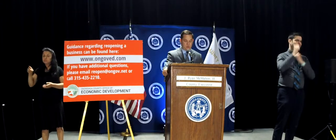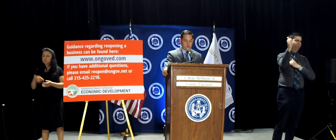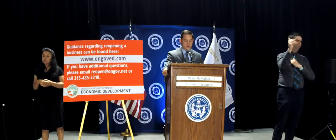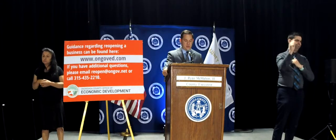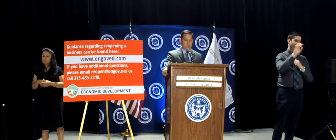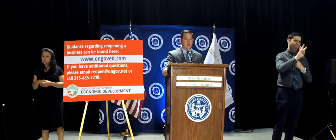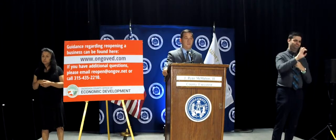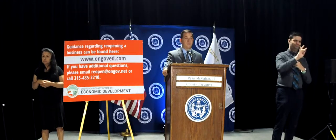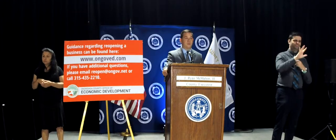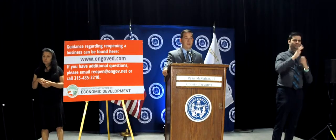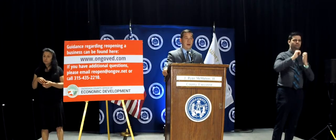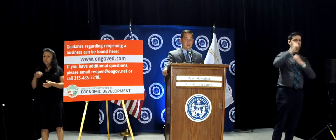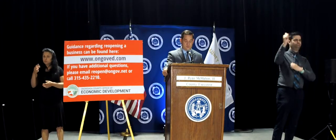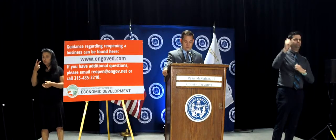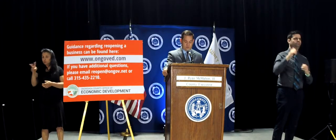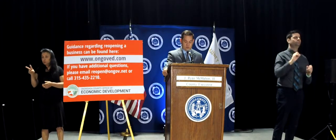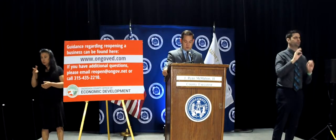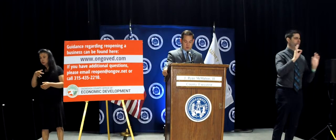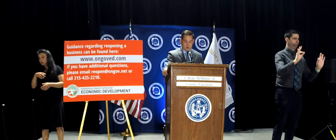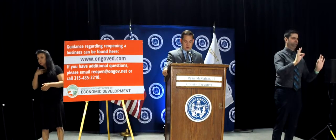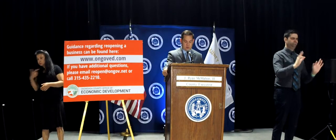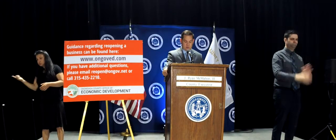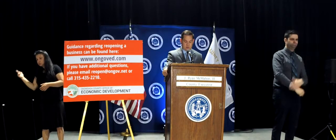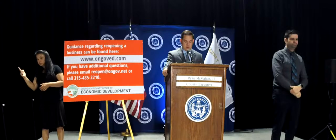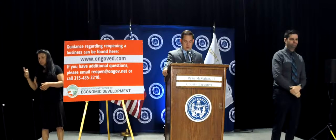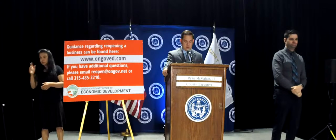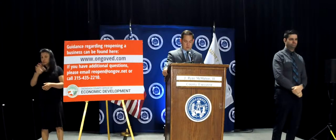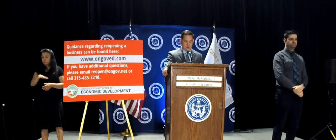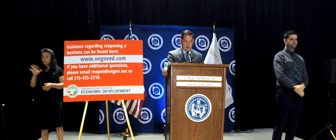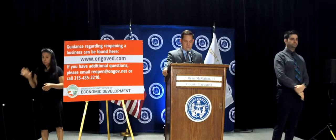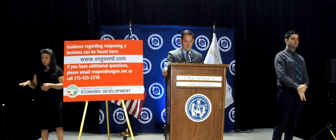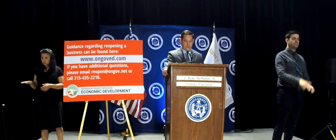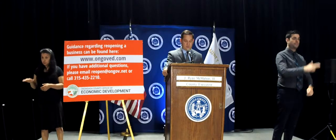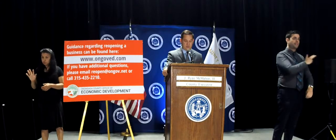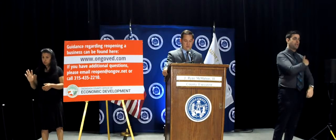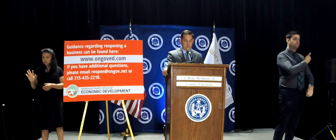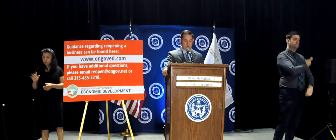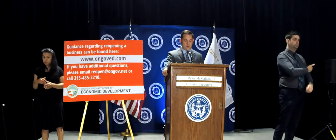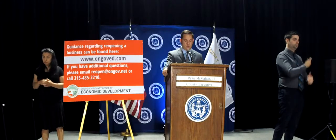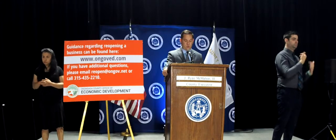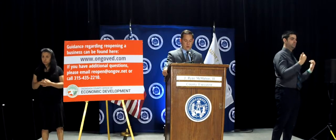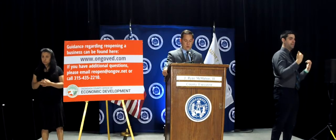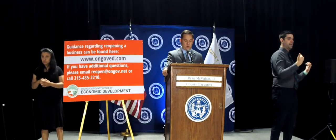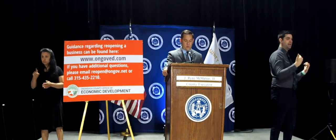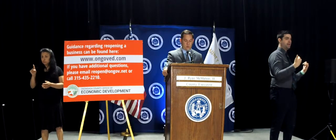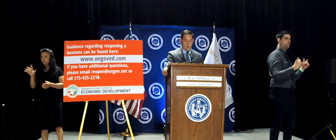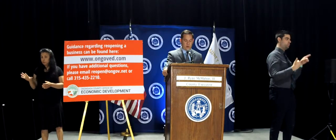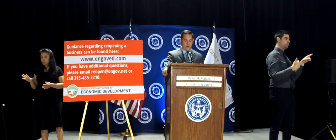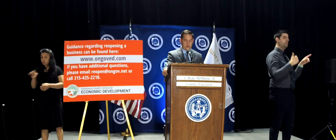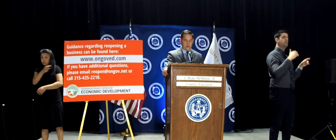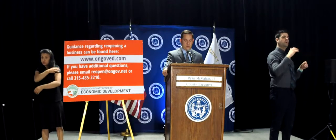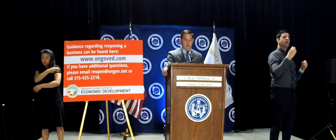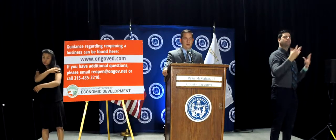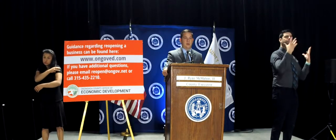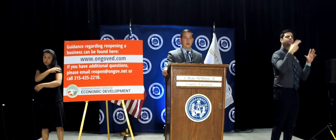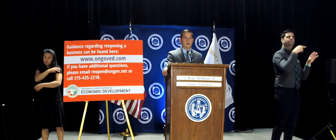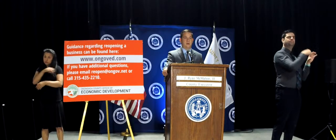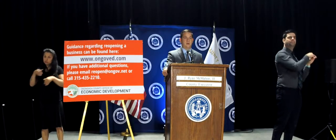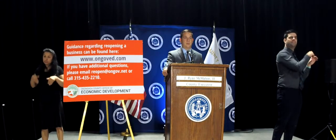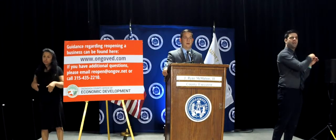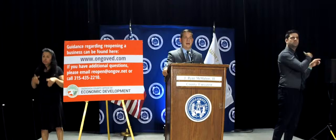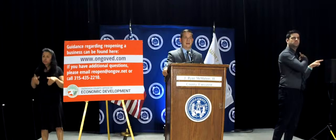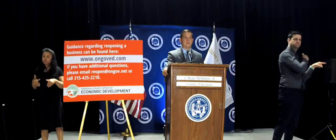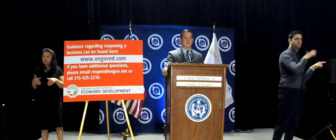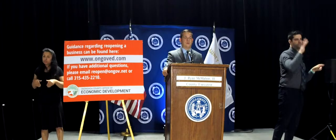2 from yesterday, we're at 55, and we have 15 individuals awaiting